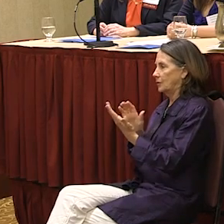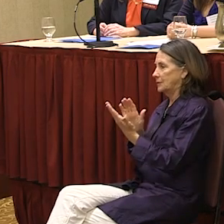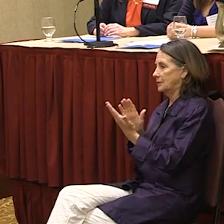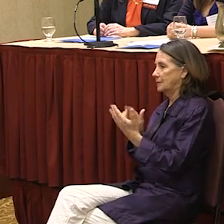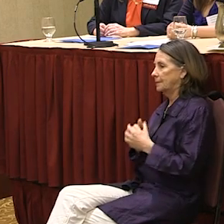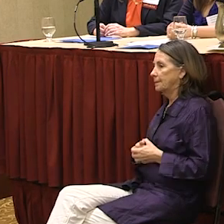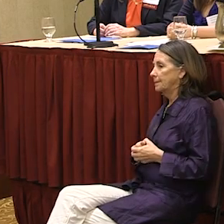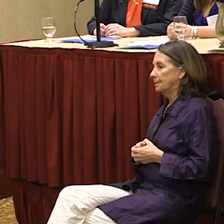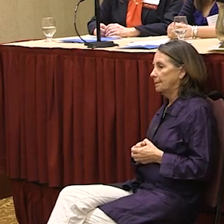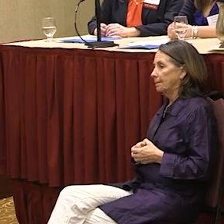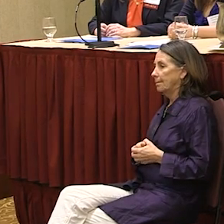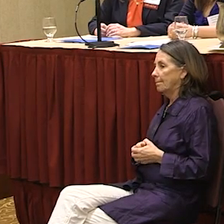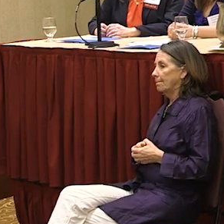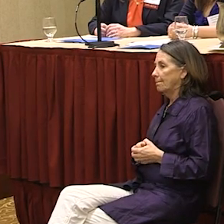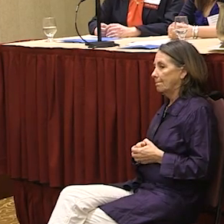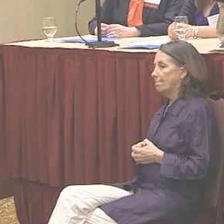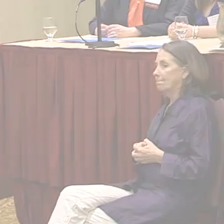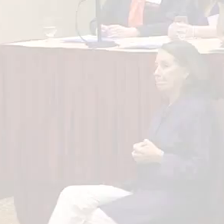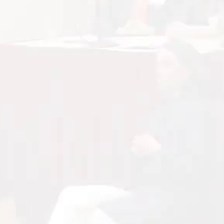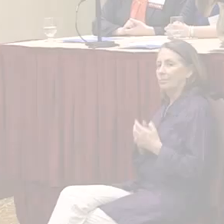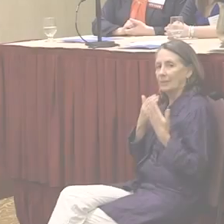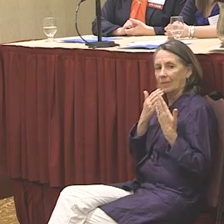barrier. Thank you.